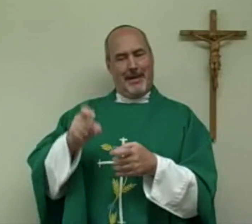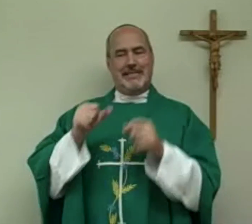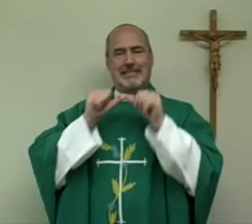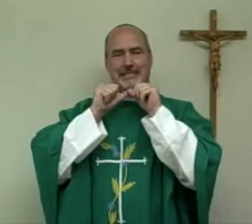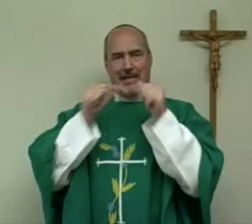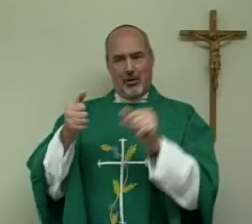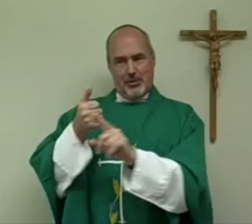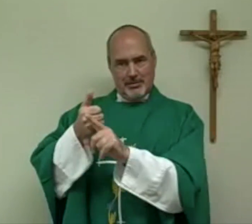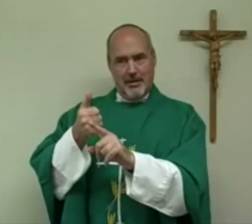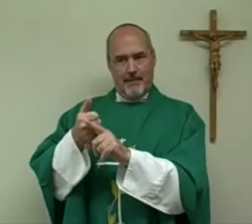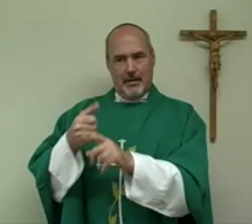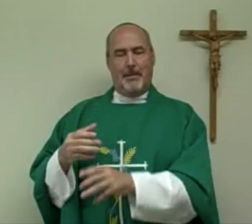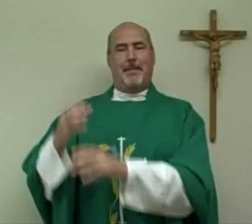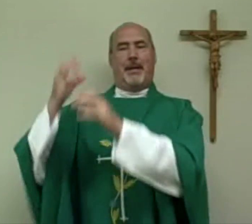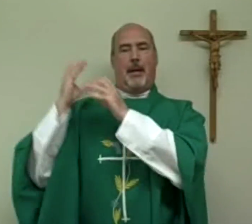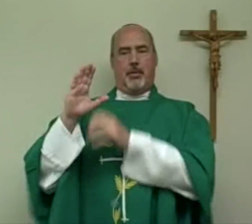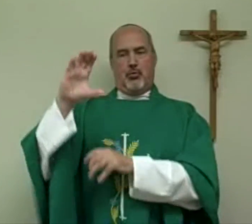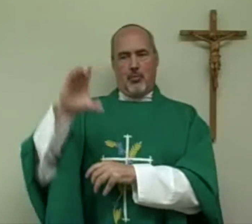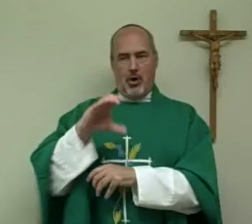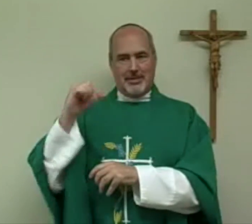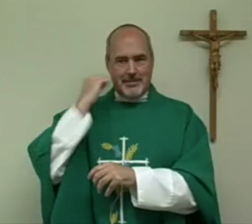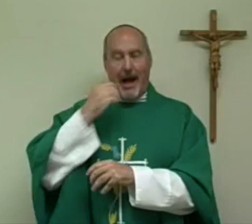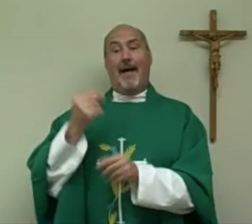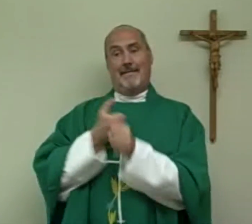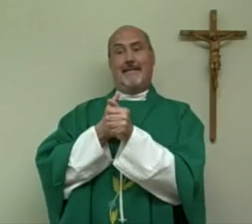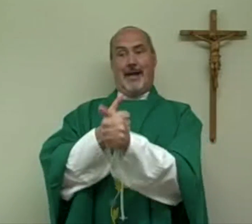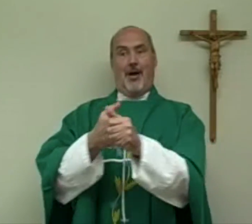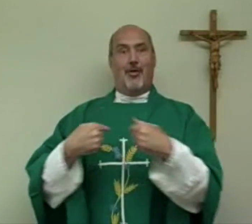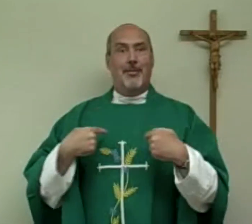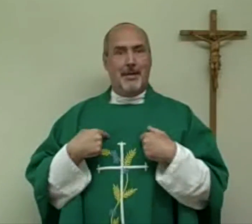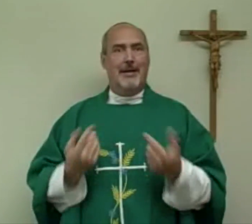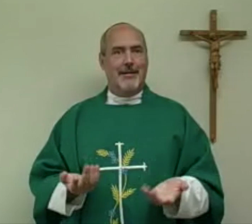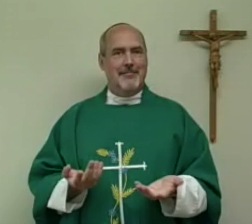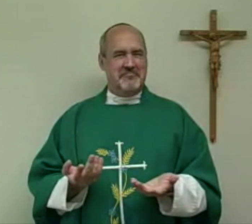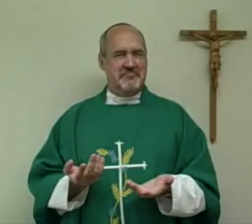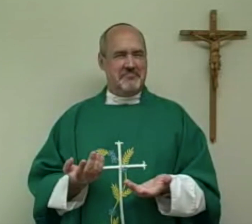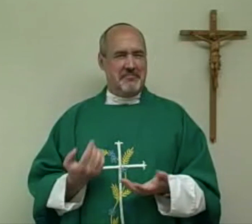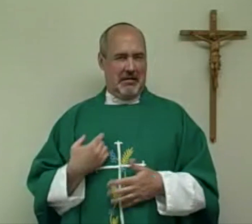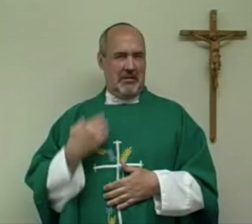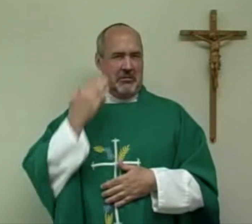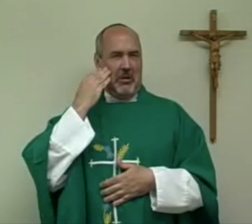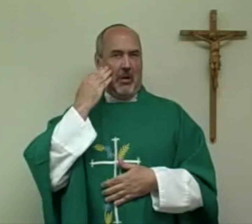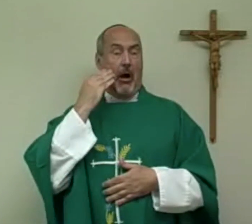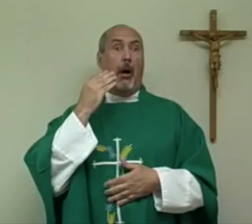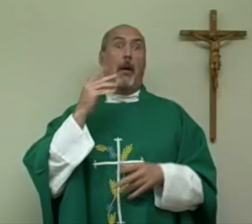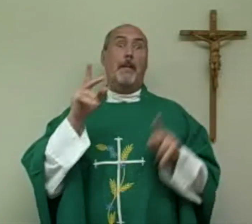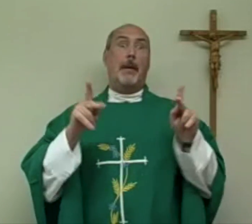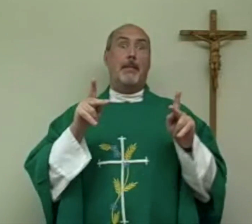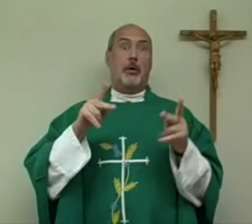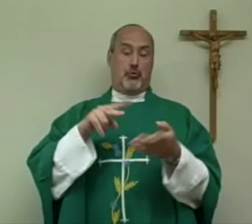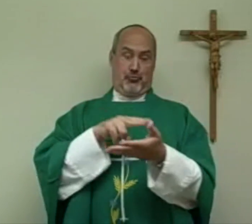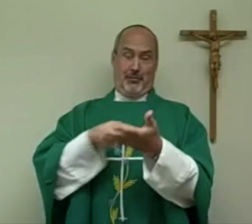"If you want to follow me, then you must deny yourselves and take up your cross and follow me daily."